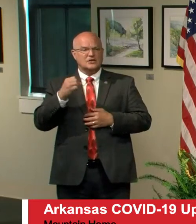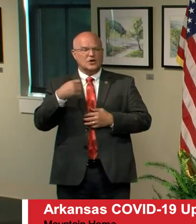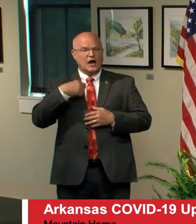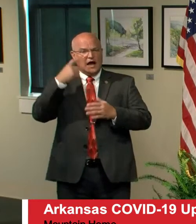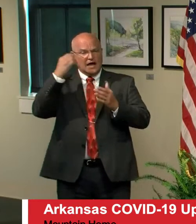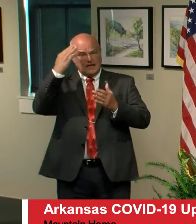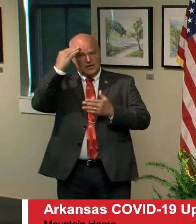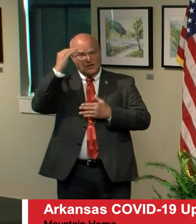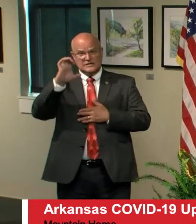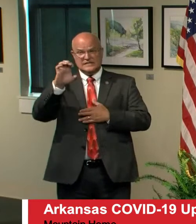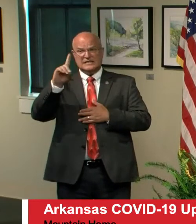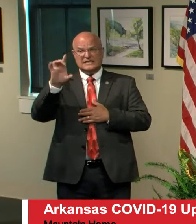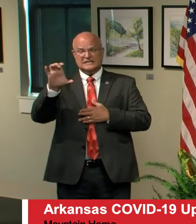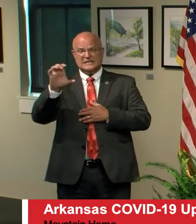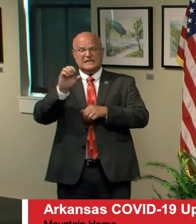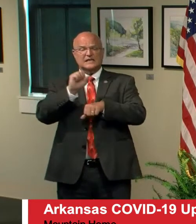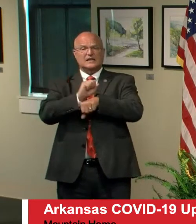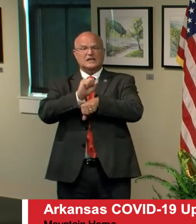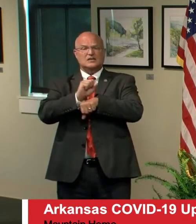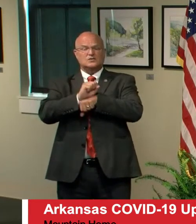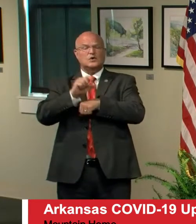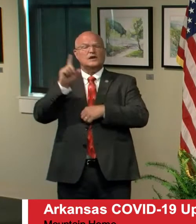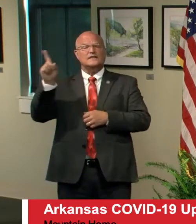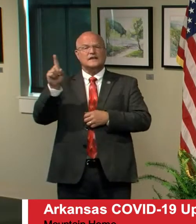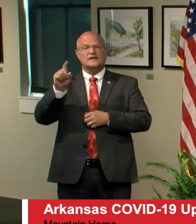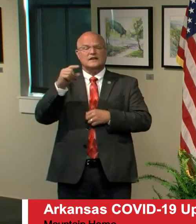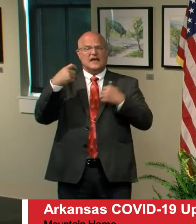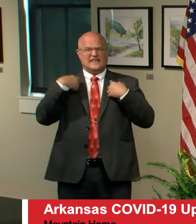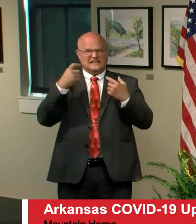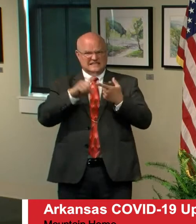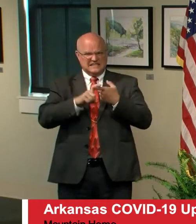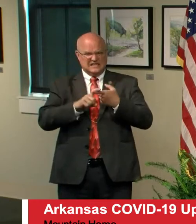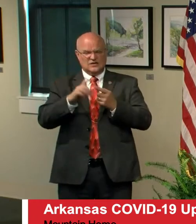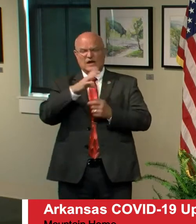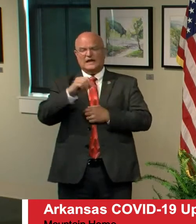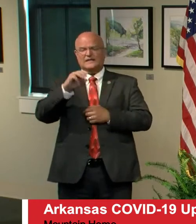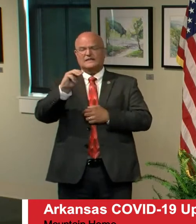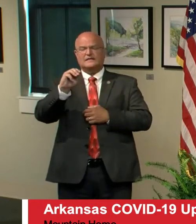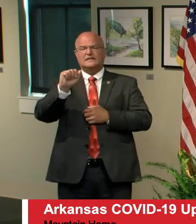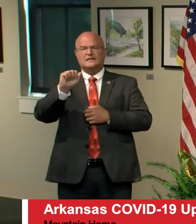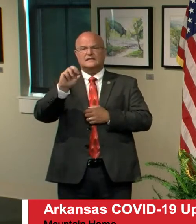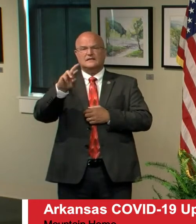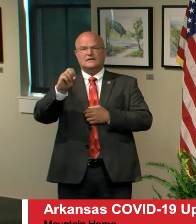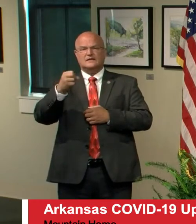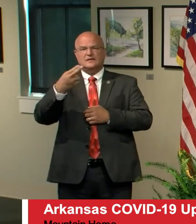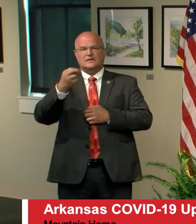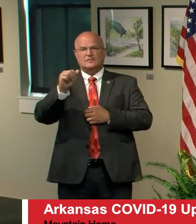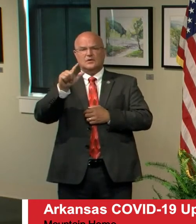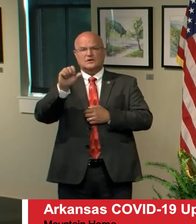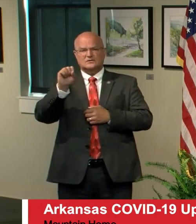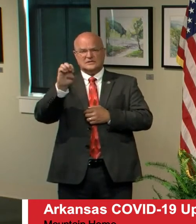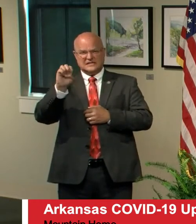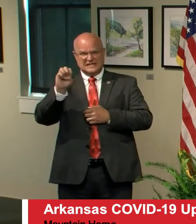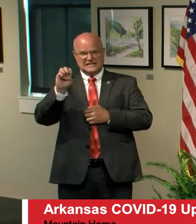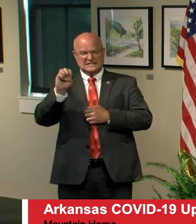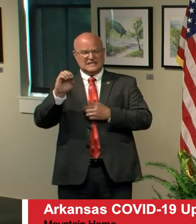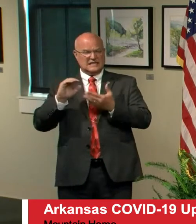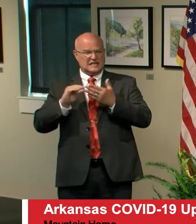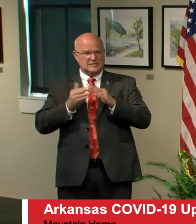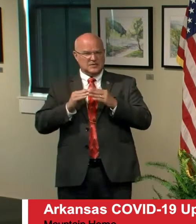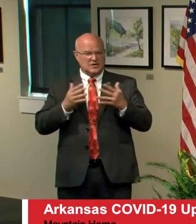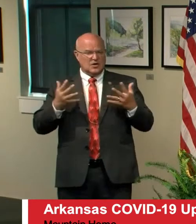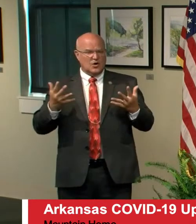know the CDC is there looking at the Latino and the Marshallese communities. Any thoughts from the state